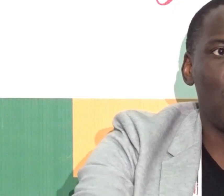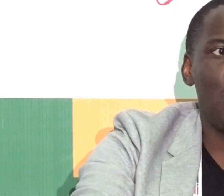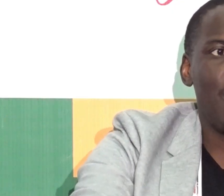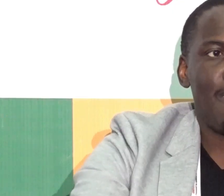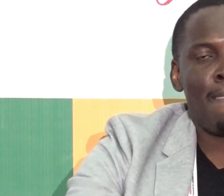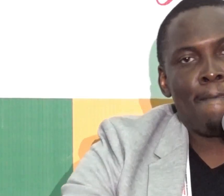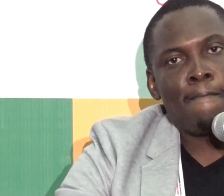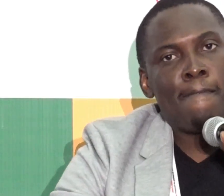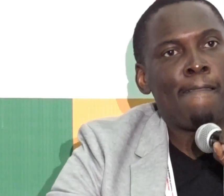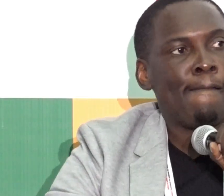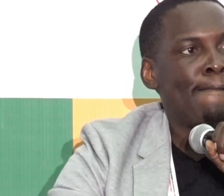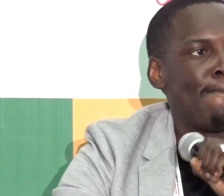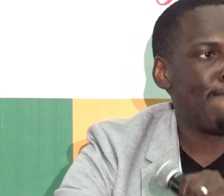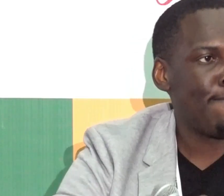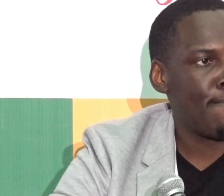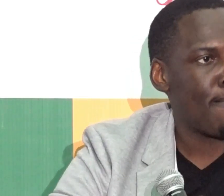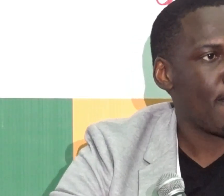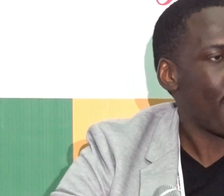as well.